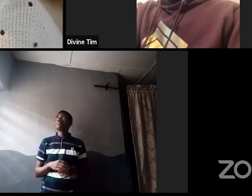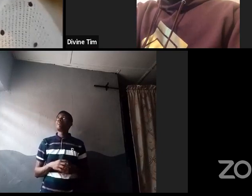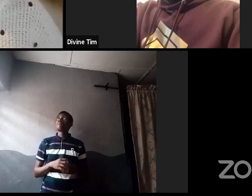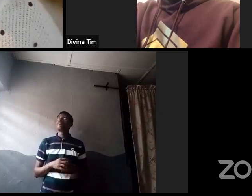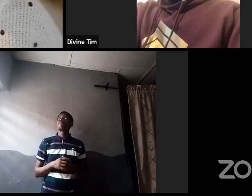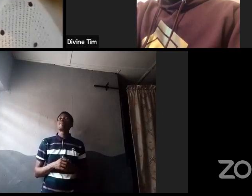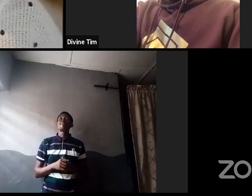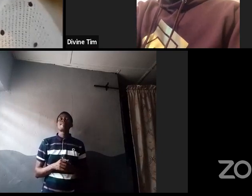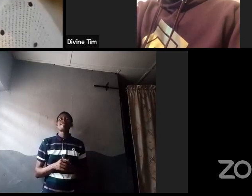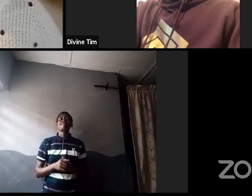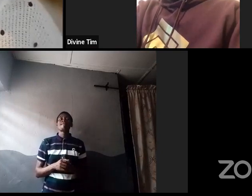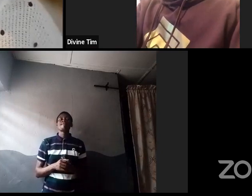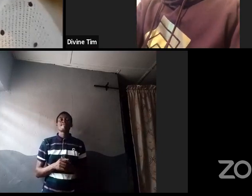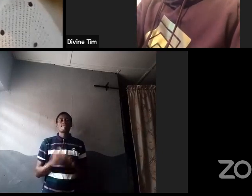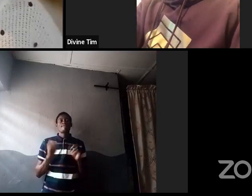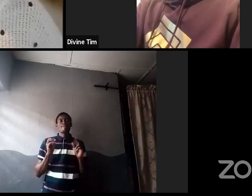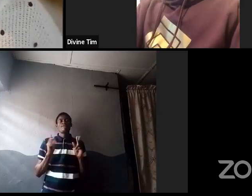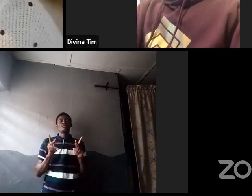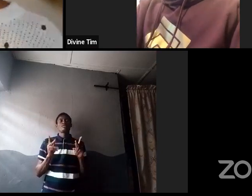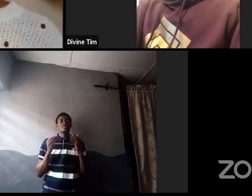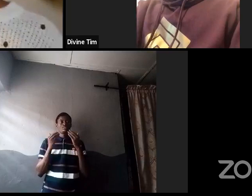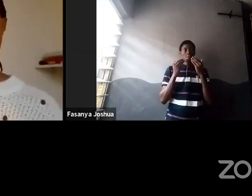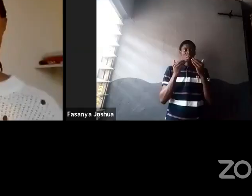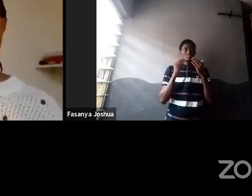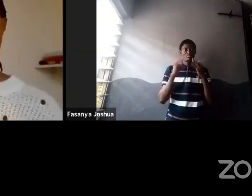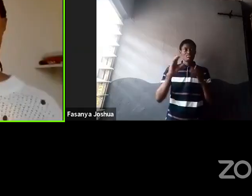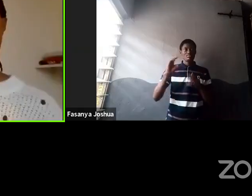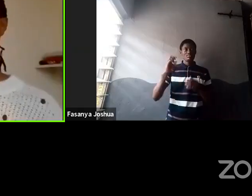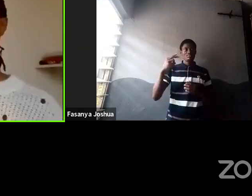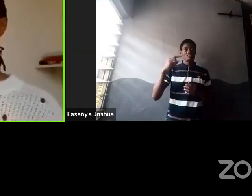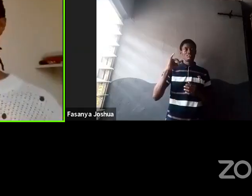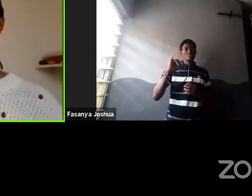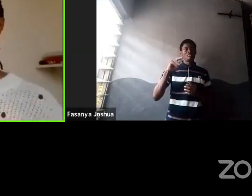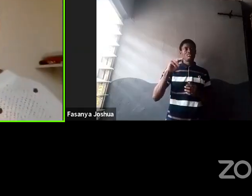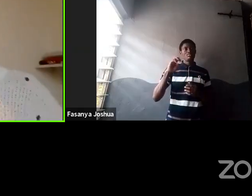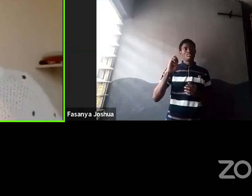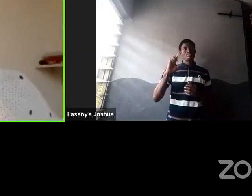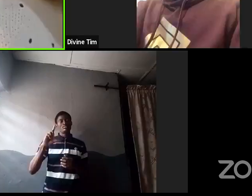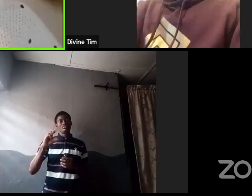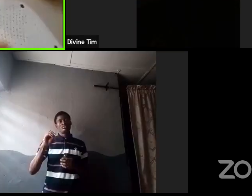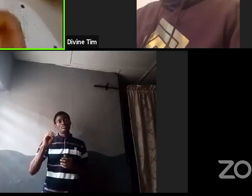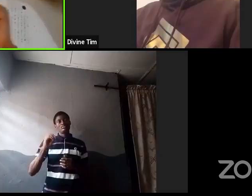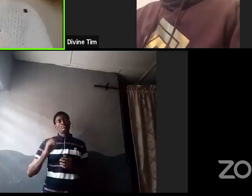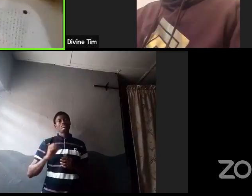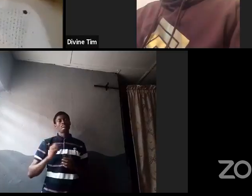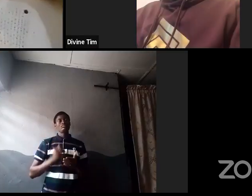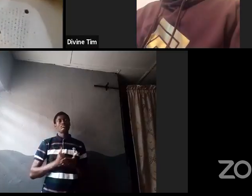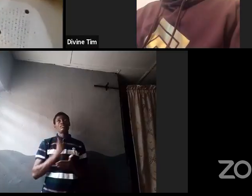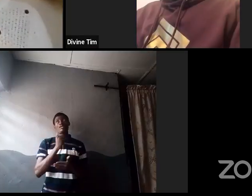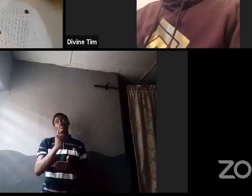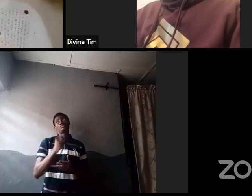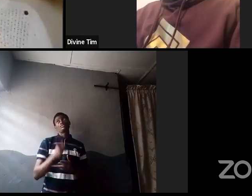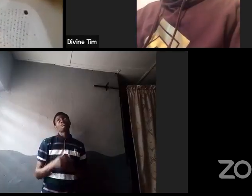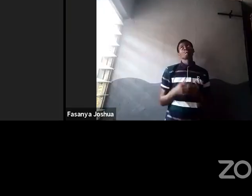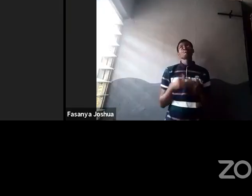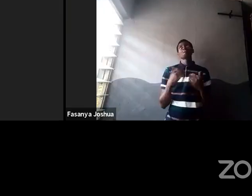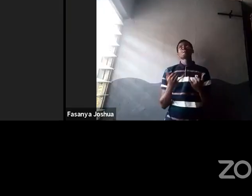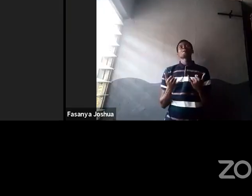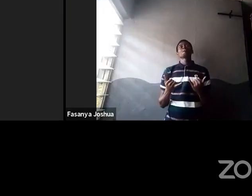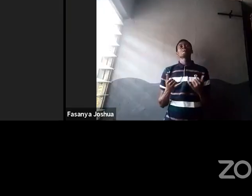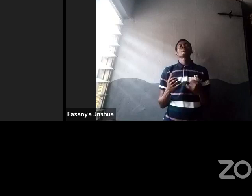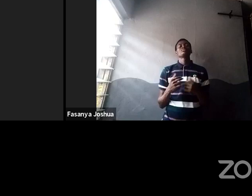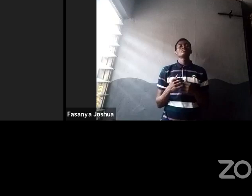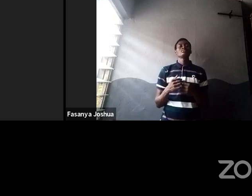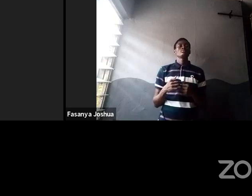Okay, thank you, Chinelo, for that. Okay, so we'll move to the next one. Okay, yeah, thank you, Chinelo,